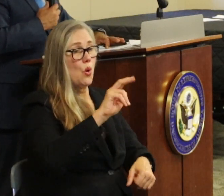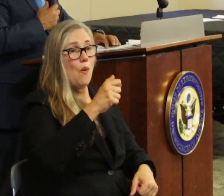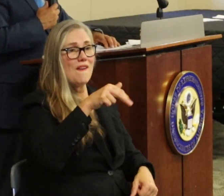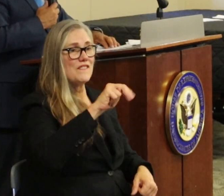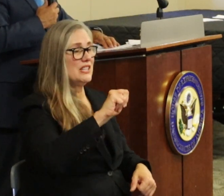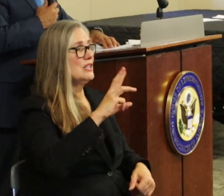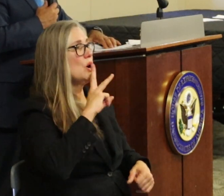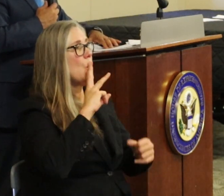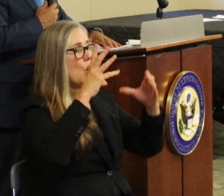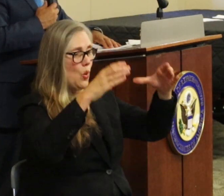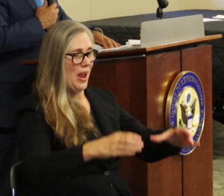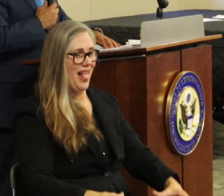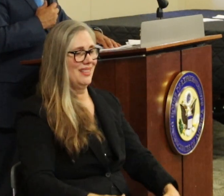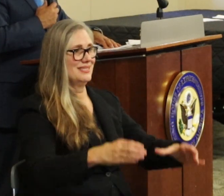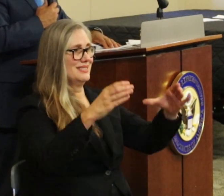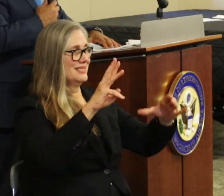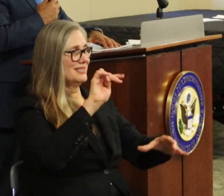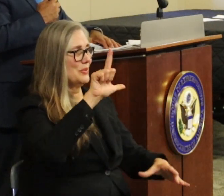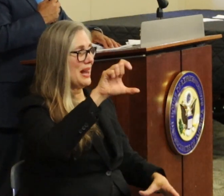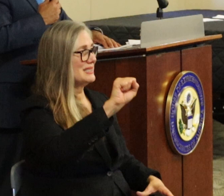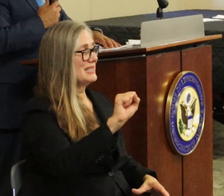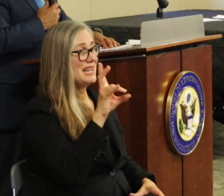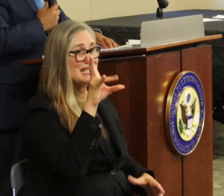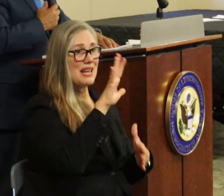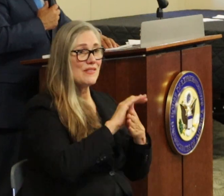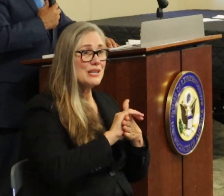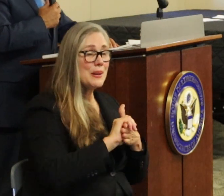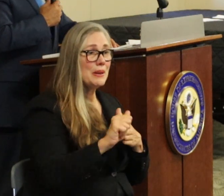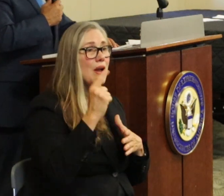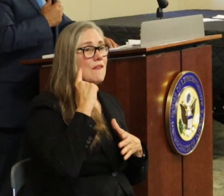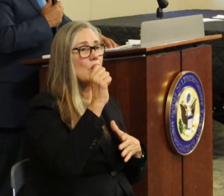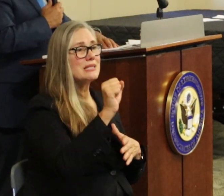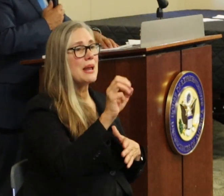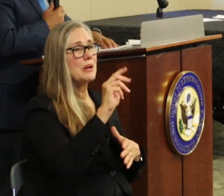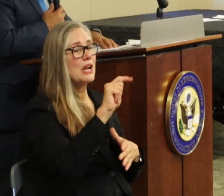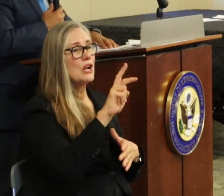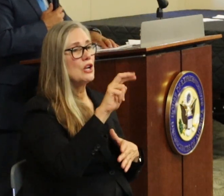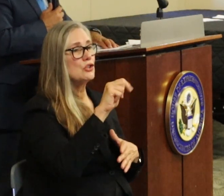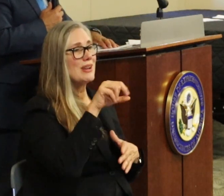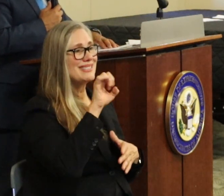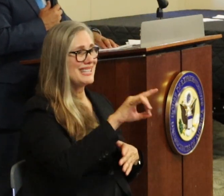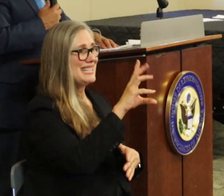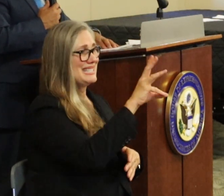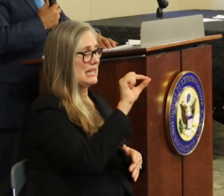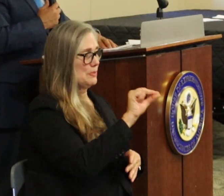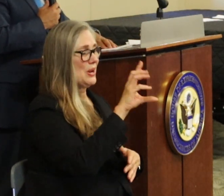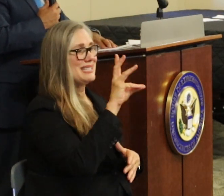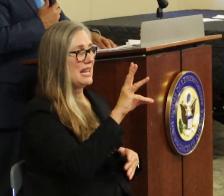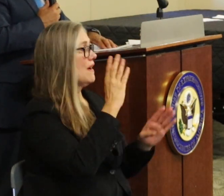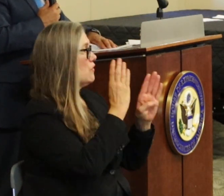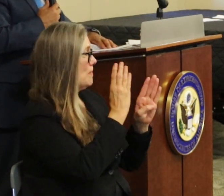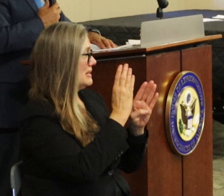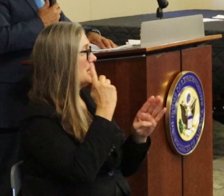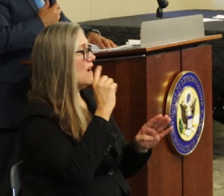right? $7 million for the Santa Maria Transit, $6.6 million for buses for